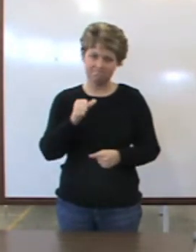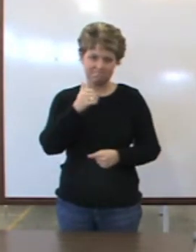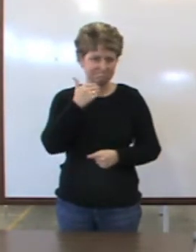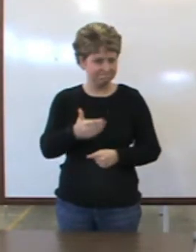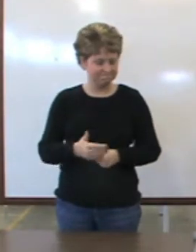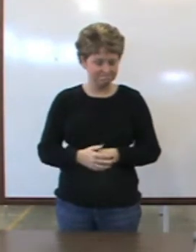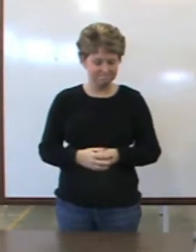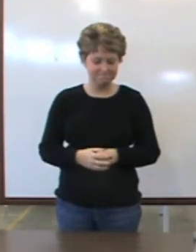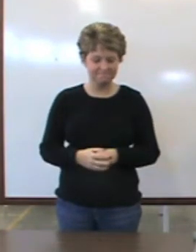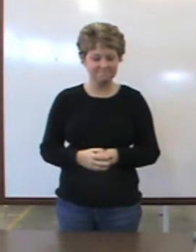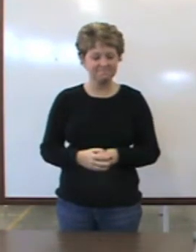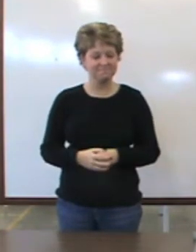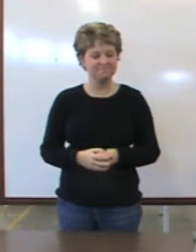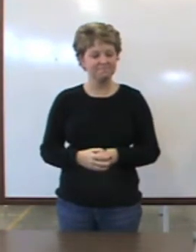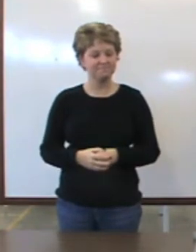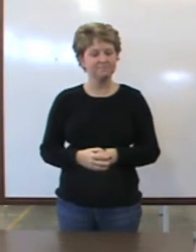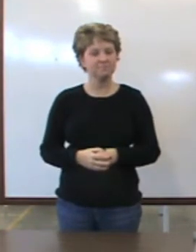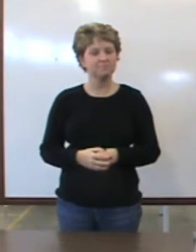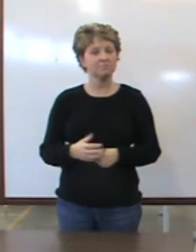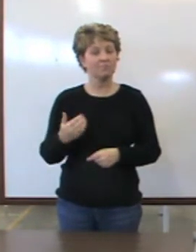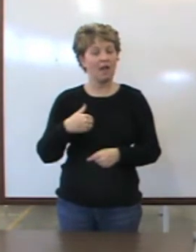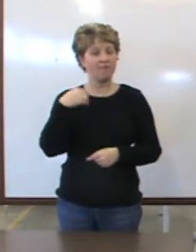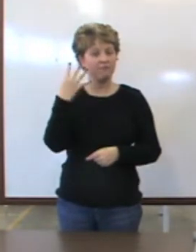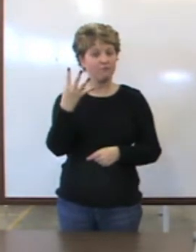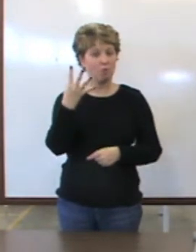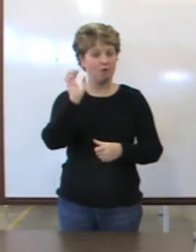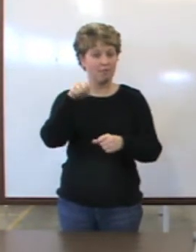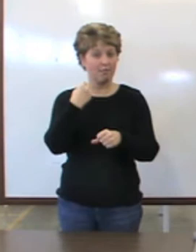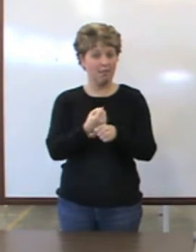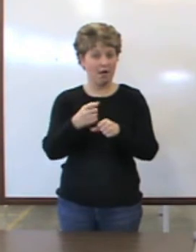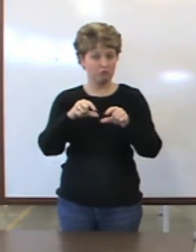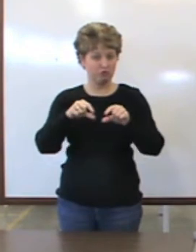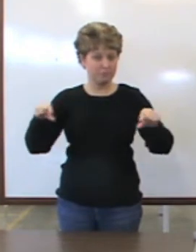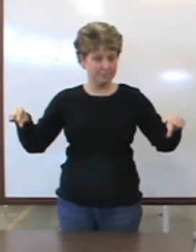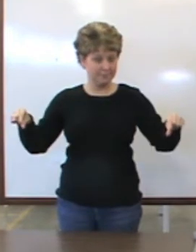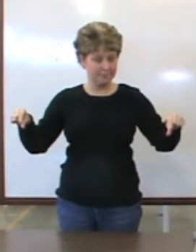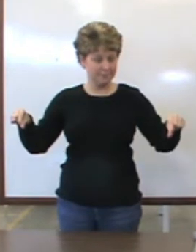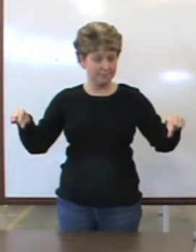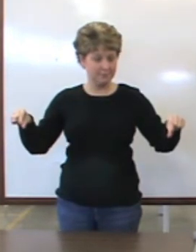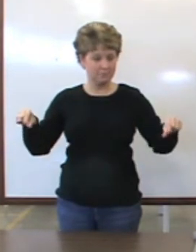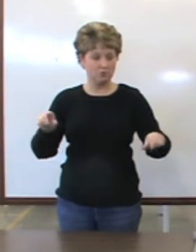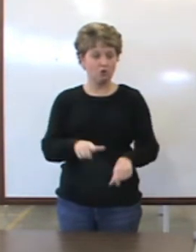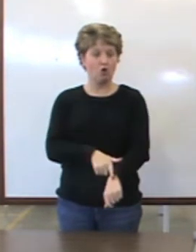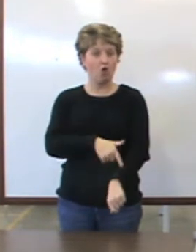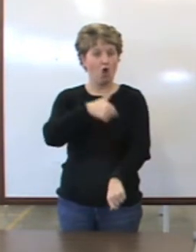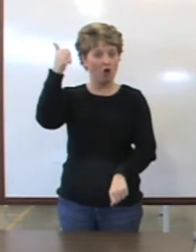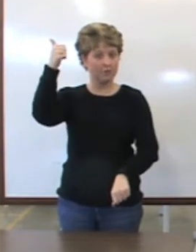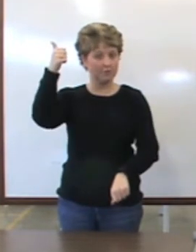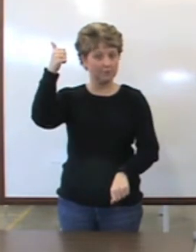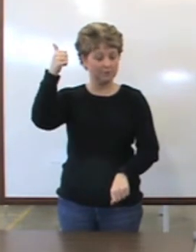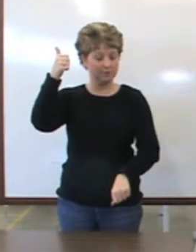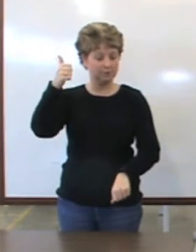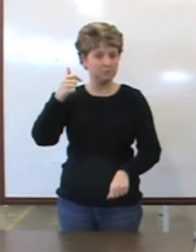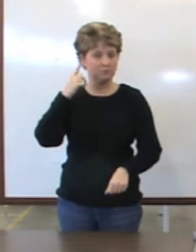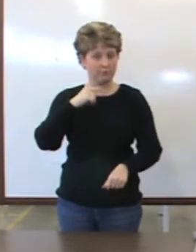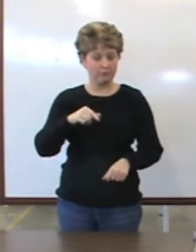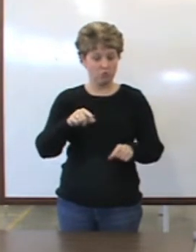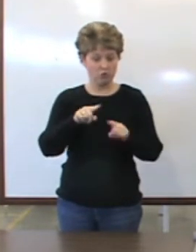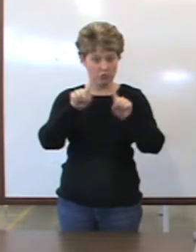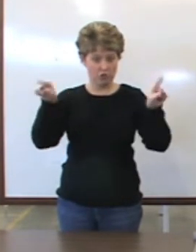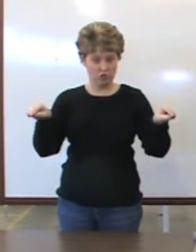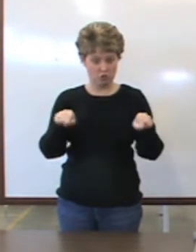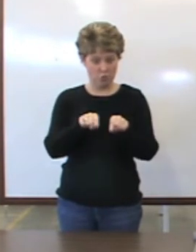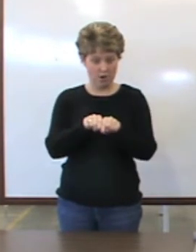good. You're going to have 4 locked strips. The longest one goes for your square